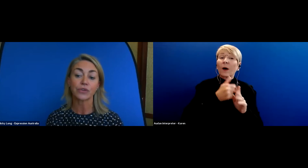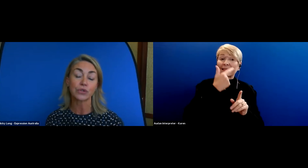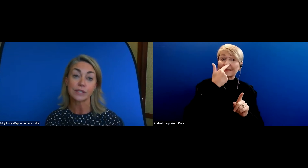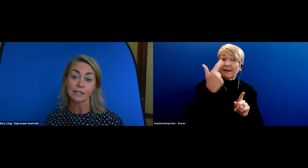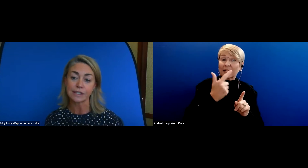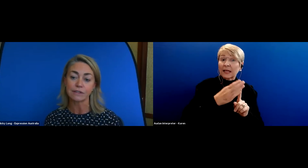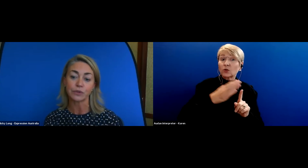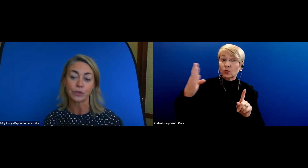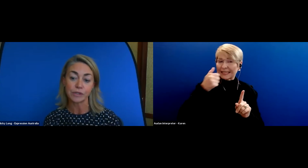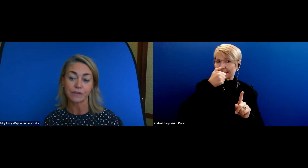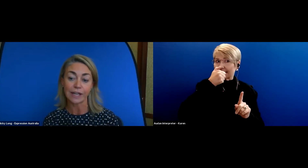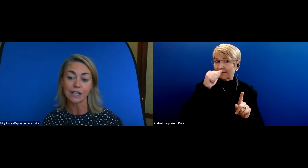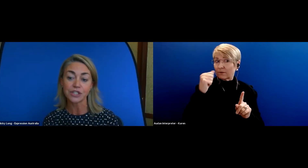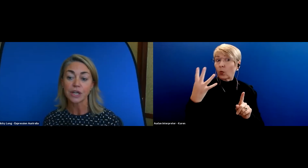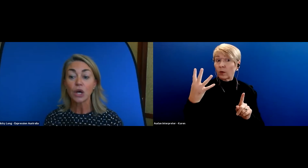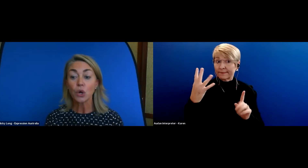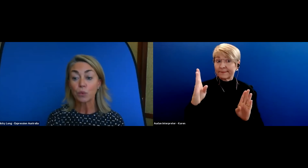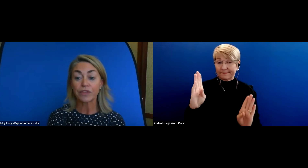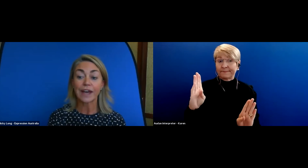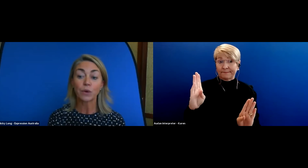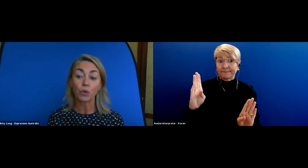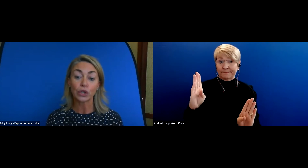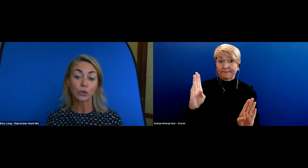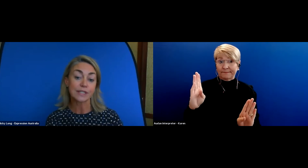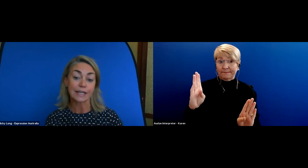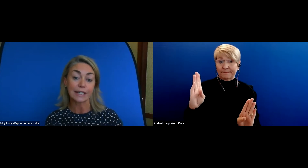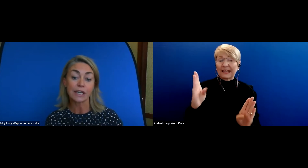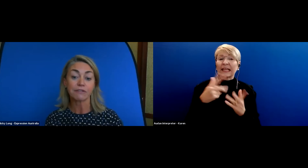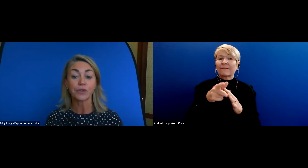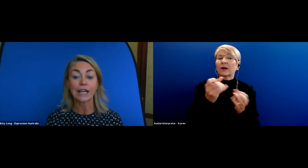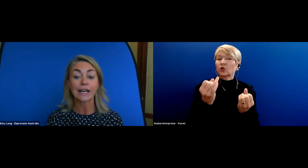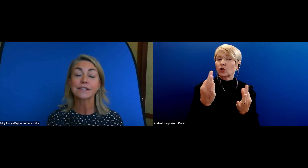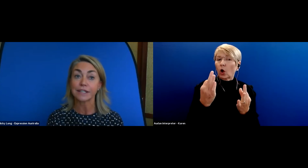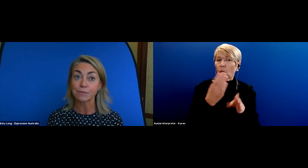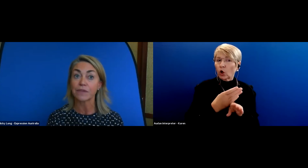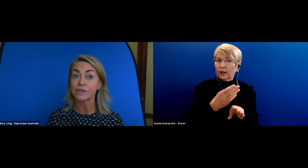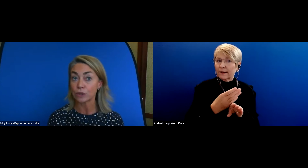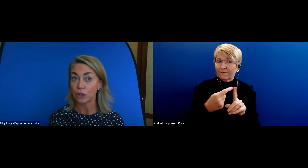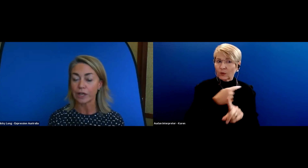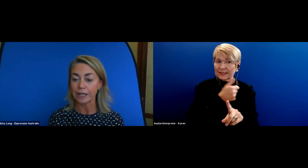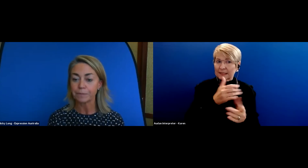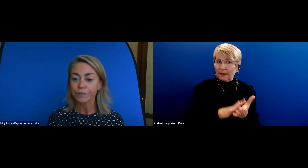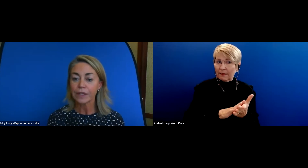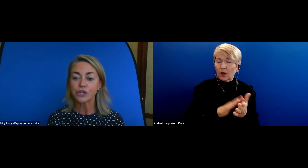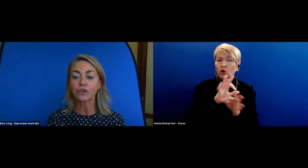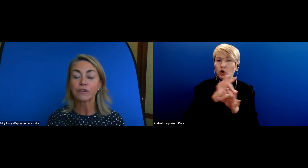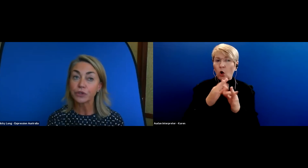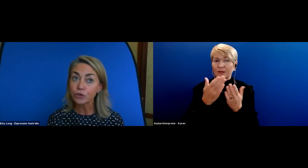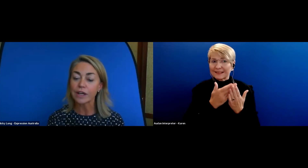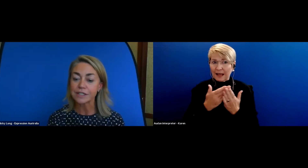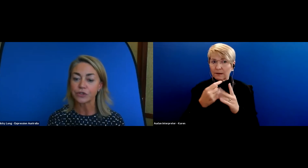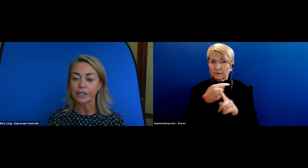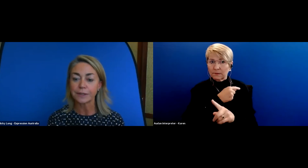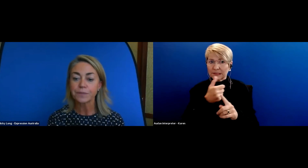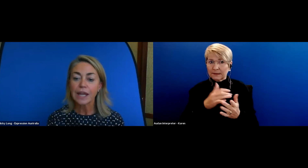age through to 64 years of age without work or study for the last 6 months or longer. So there are a